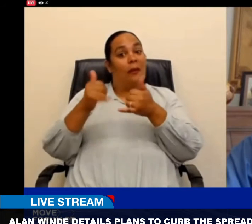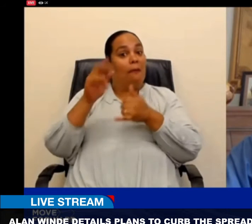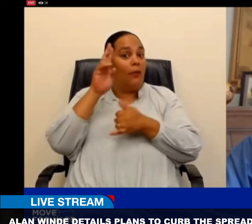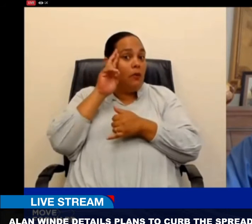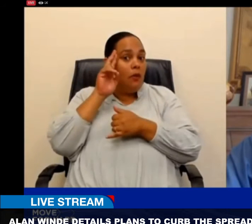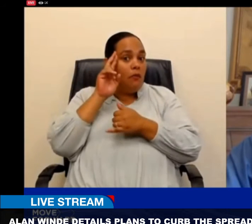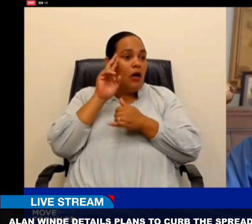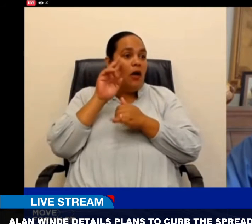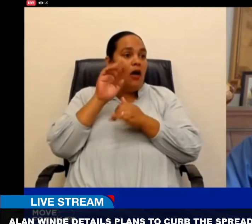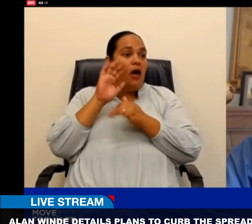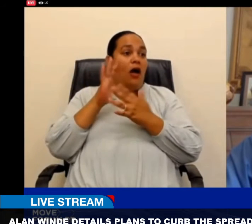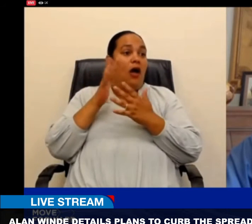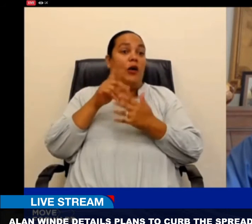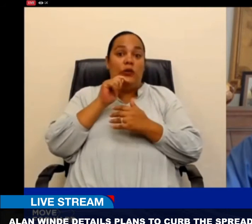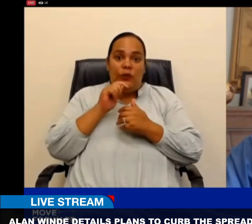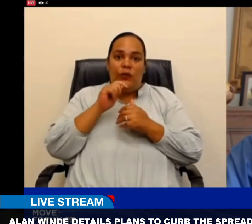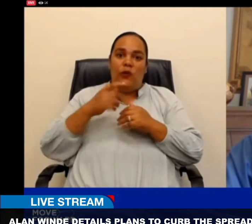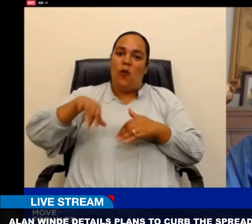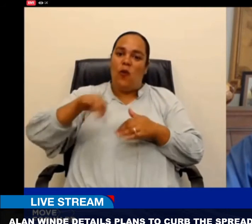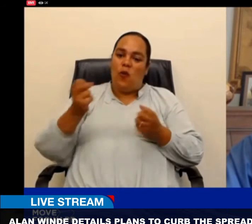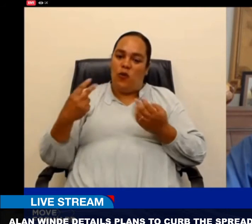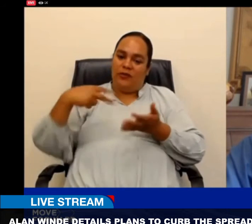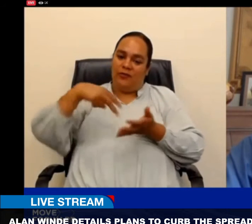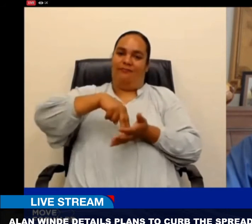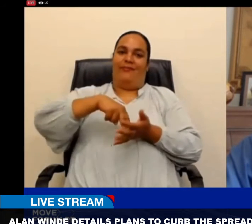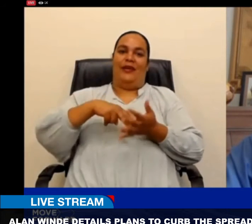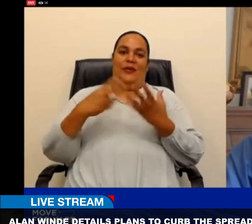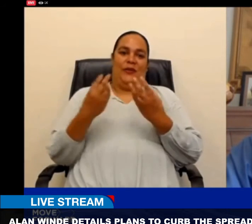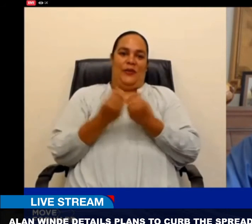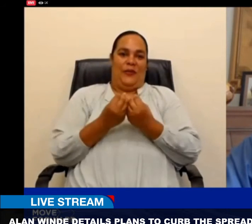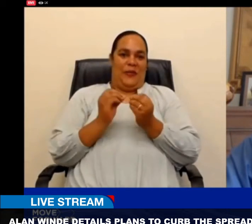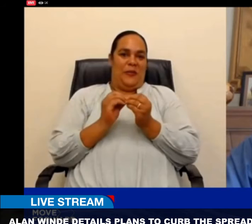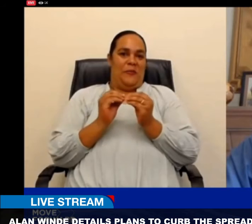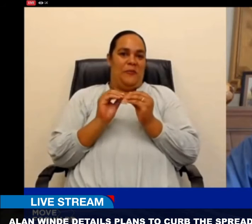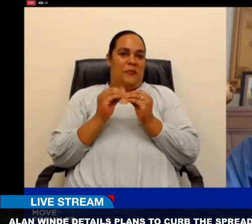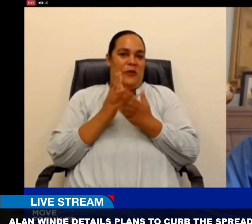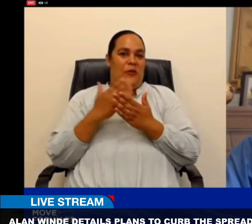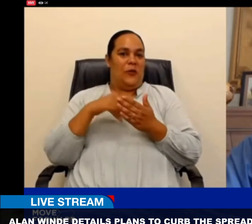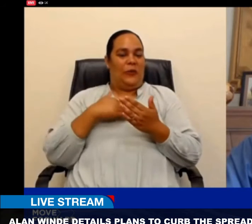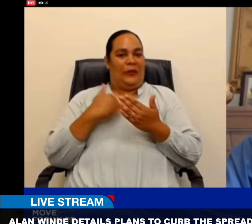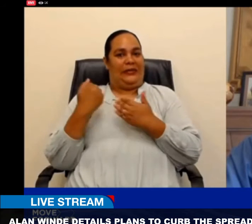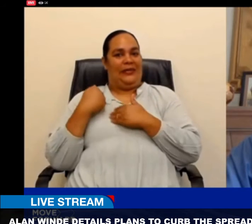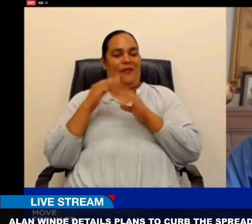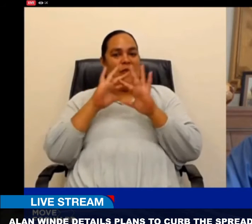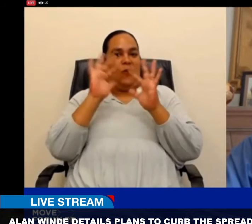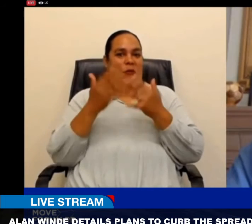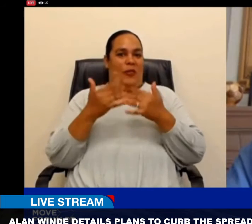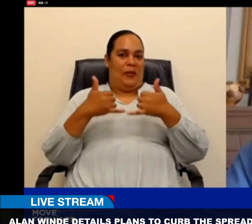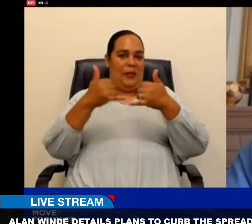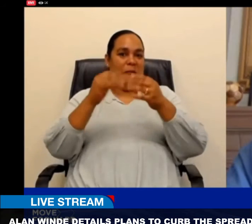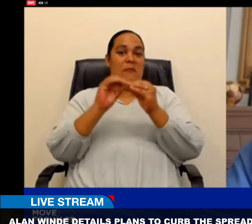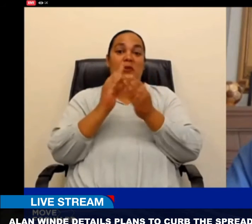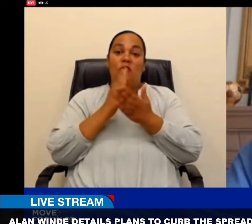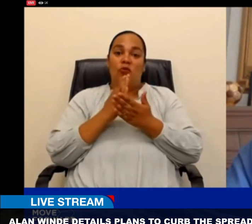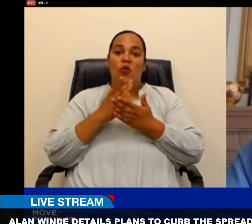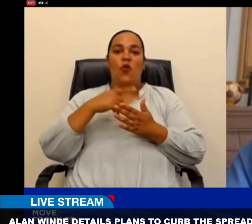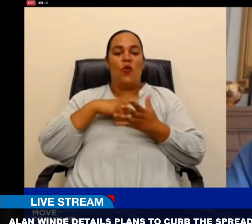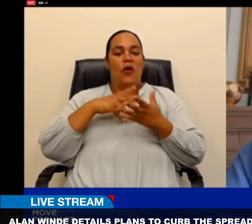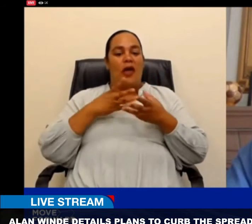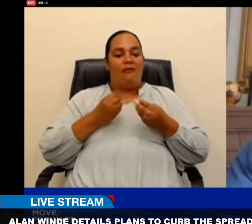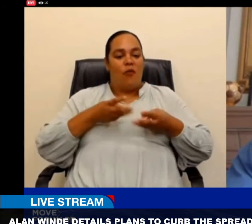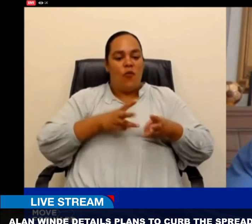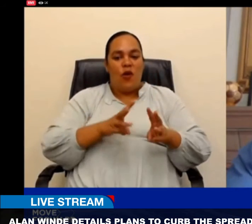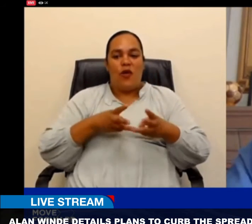we really did all stand together to make sure that we had a safe World Cup, to make sure that we had mechanisms to